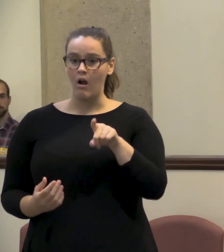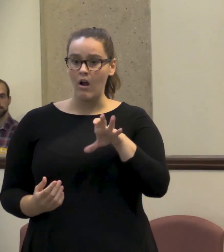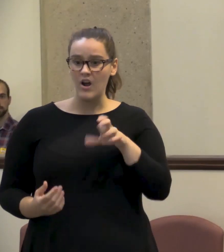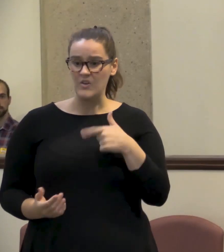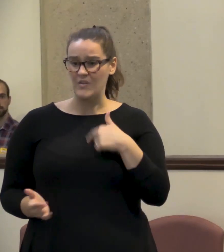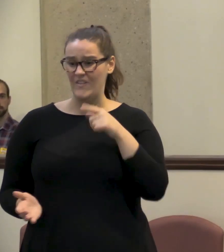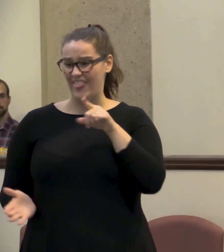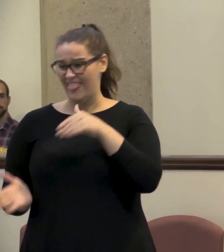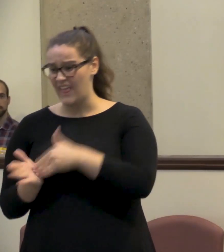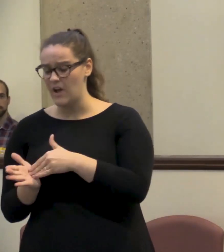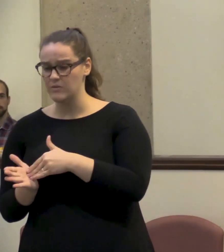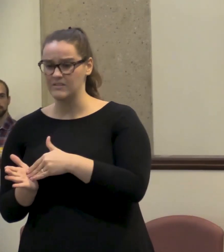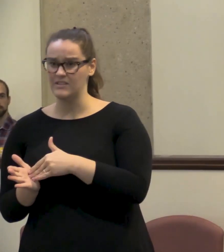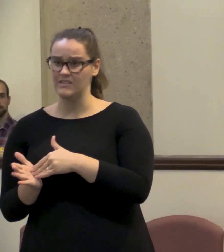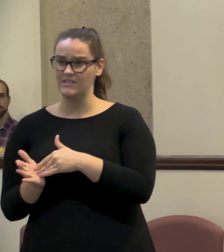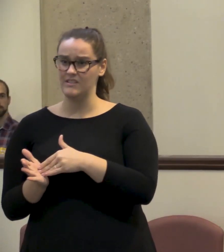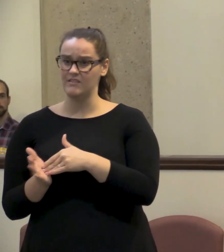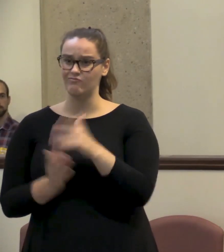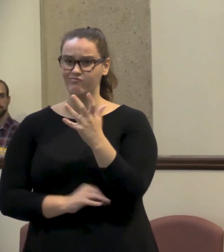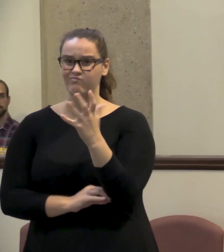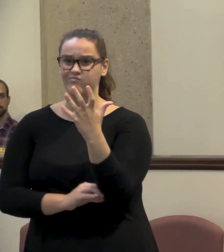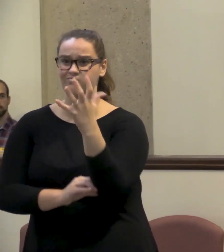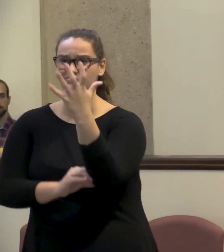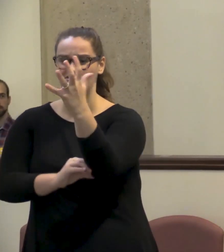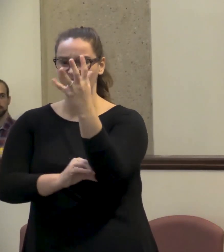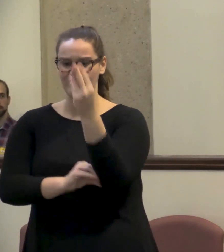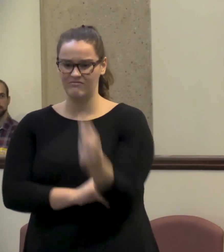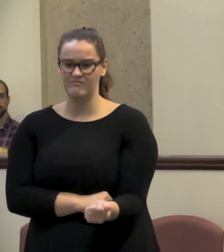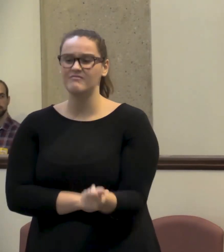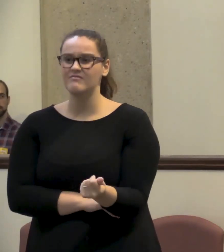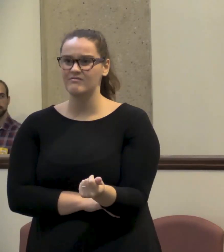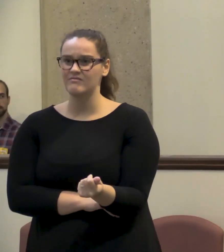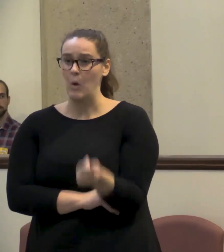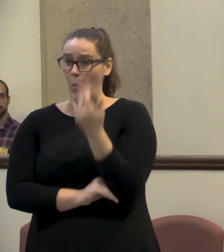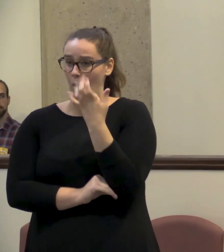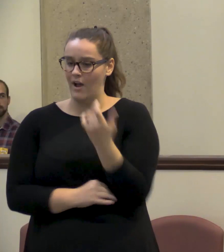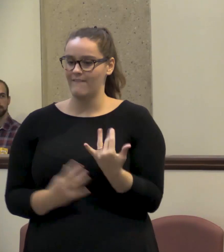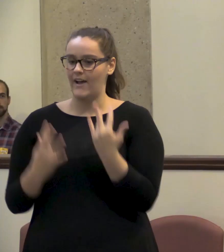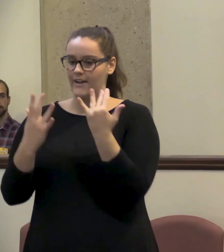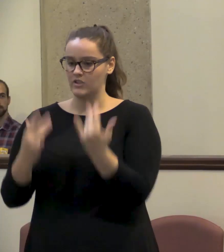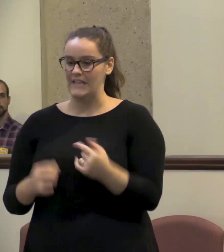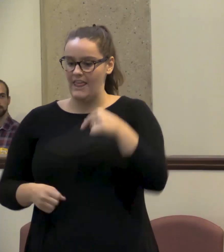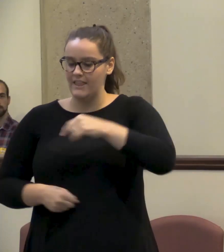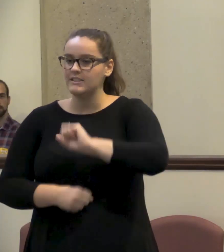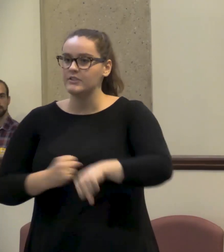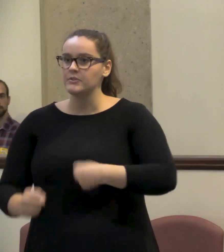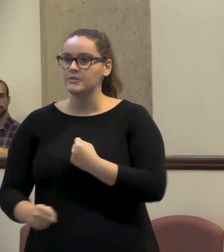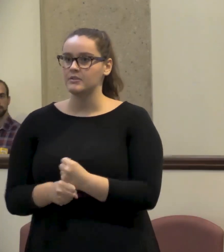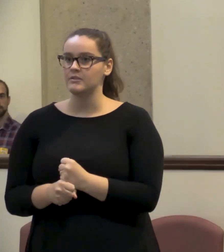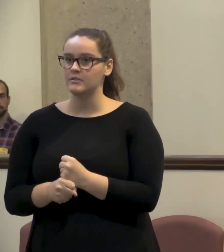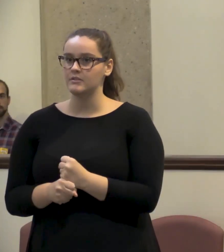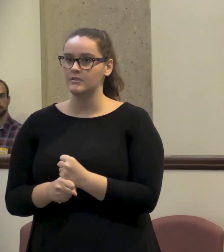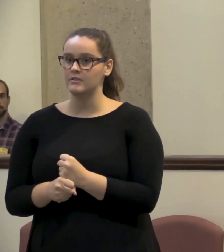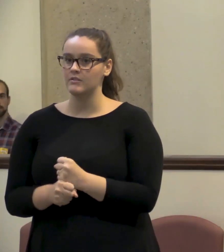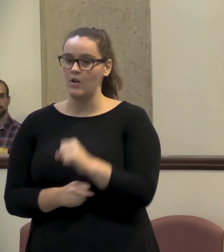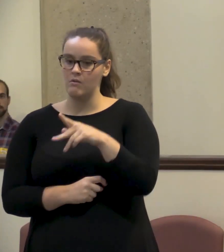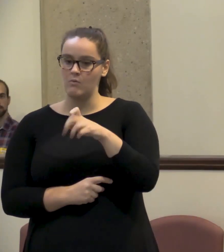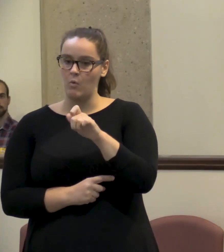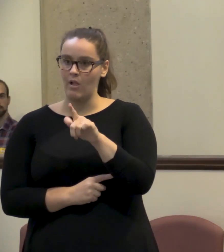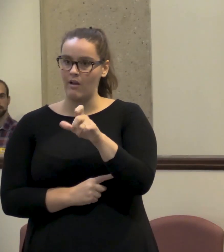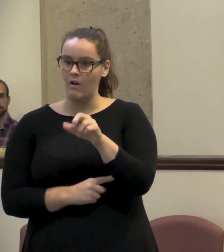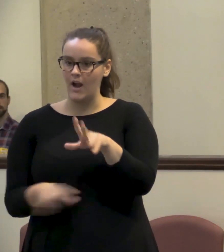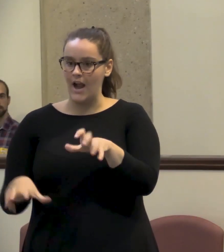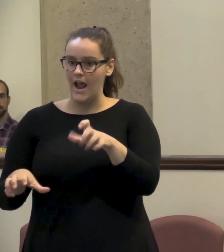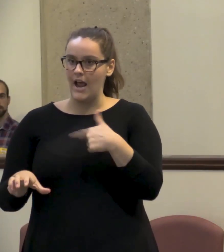acres of forest fire in our country this year. The polar ice cap